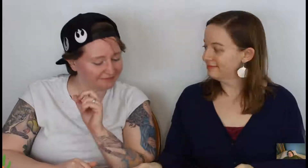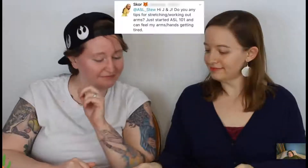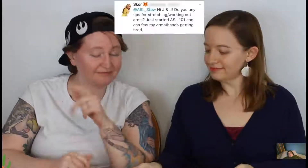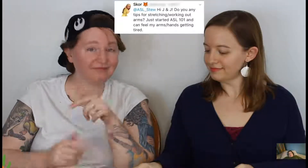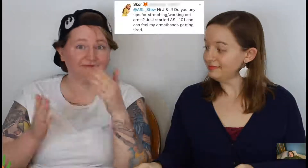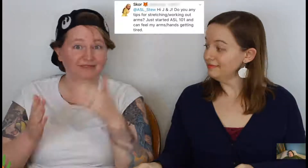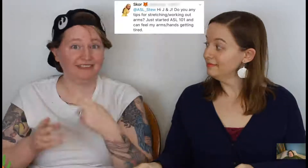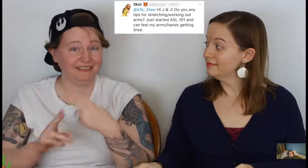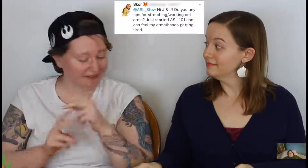that's okay too.